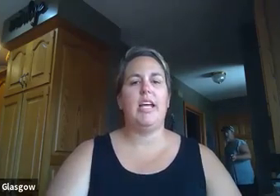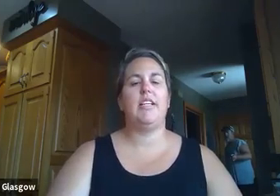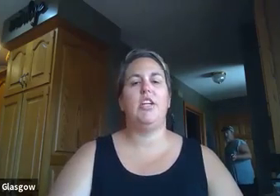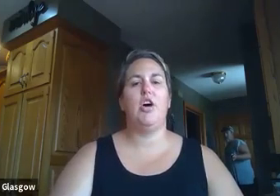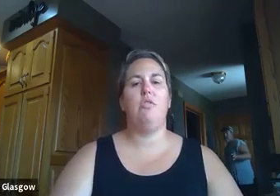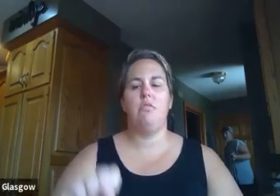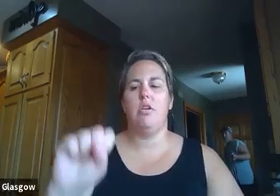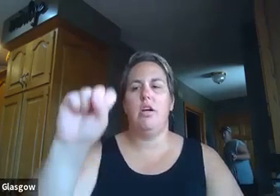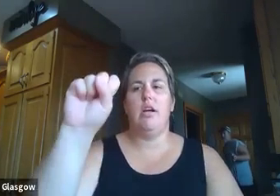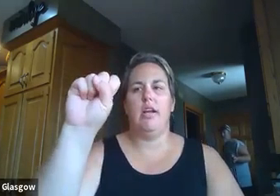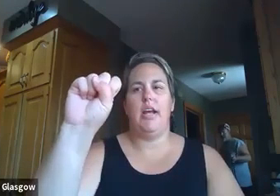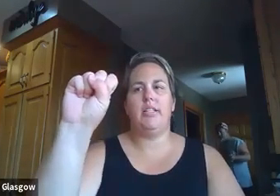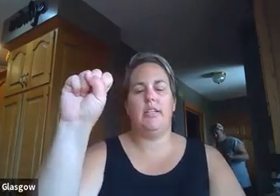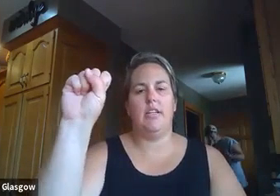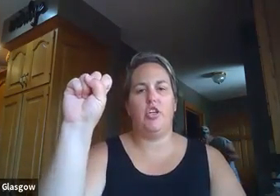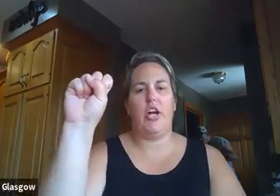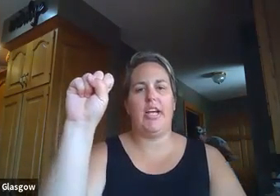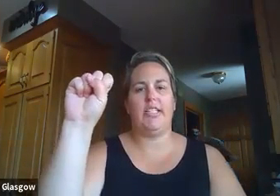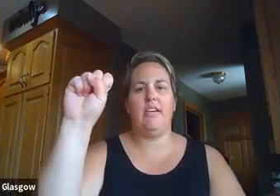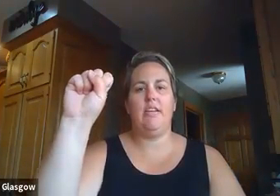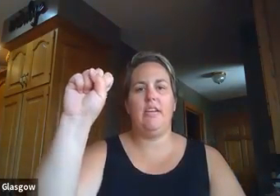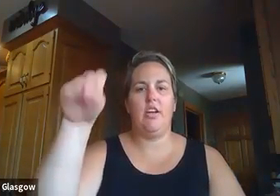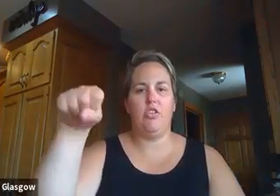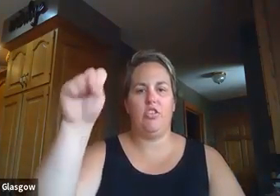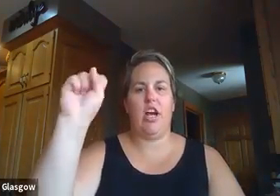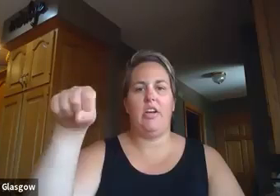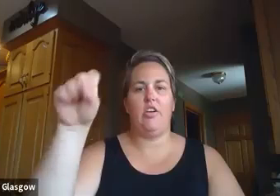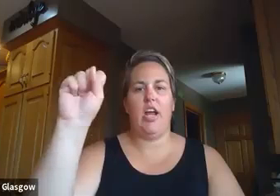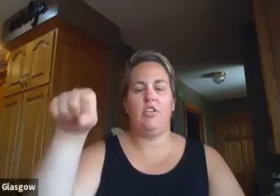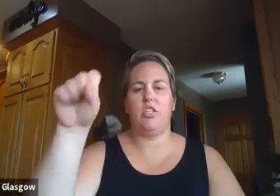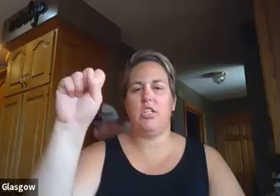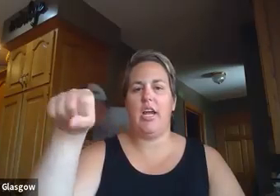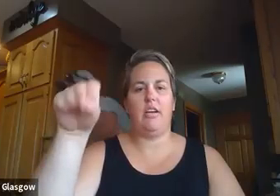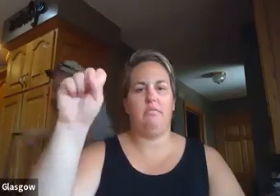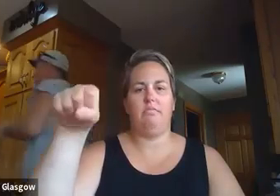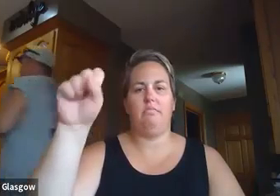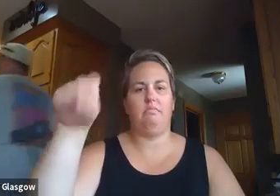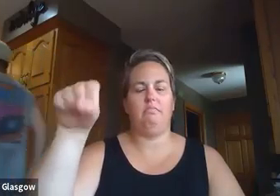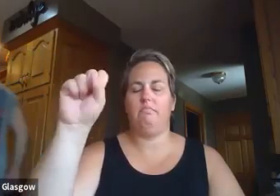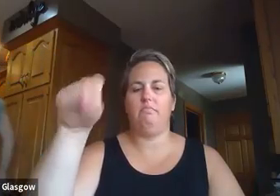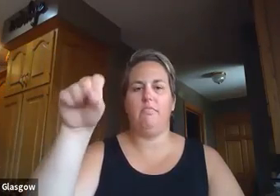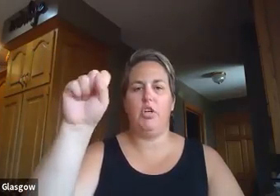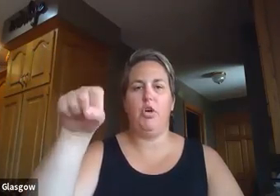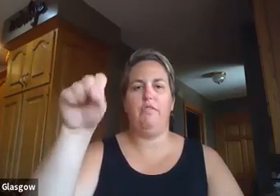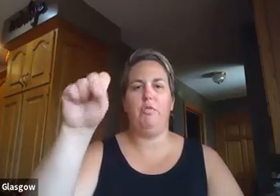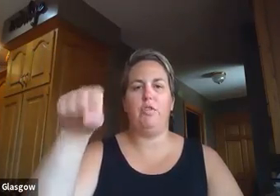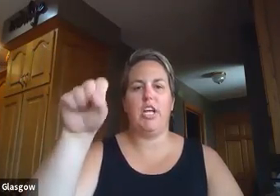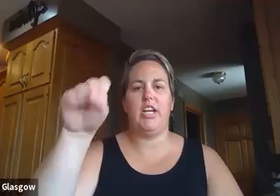Yes and no. Yes is your S hand, and you just nod your head just like you would if you were saying